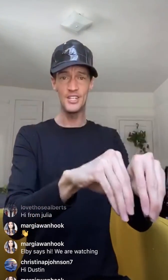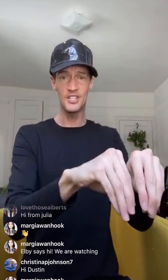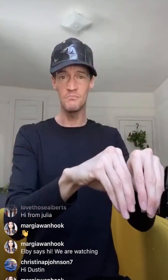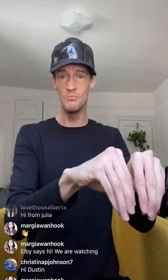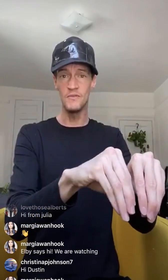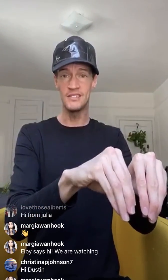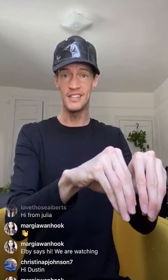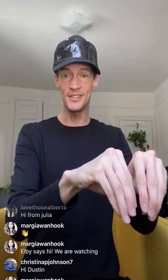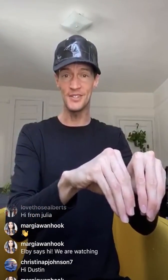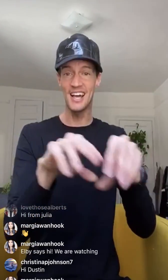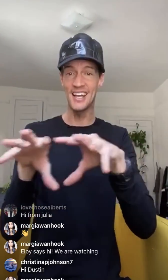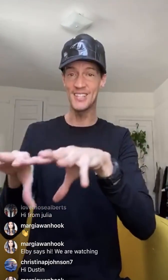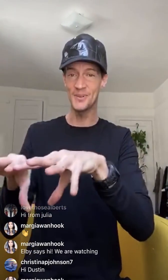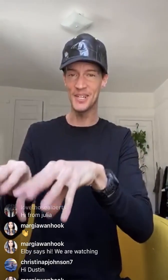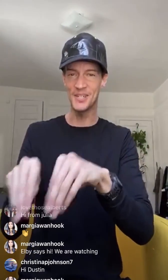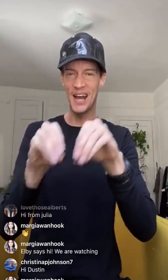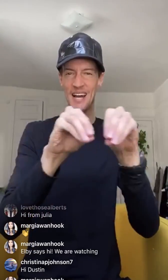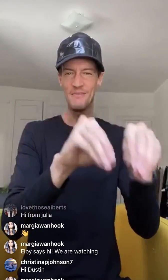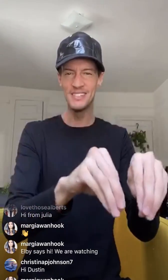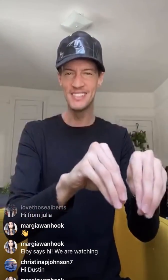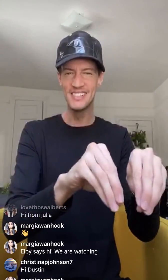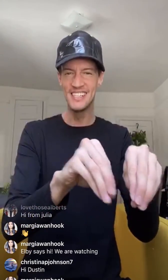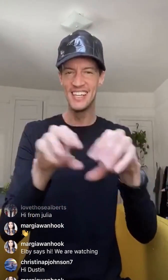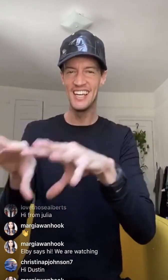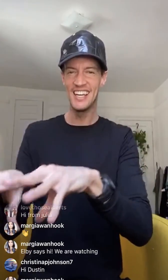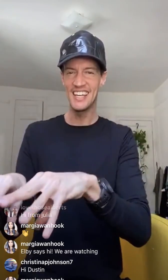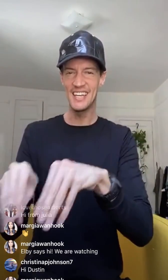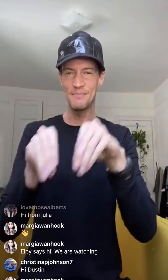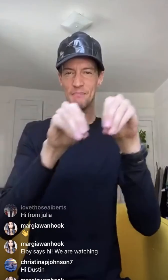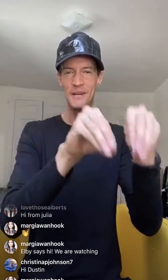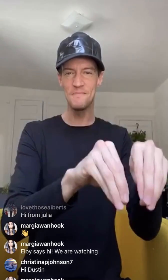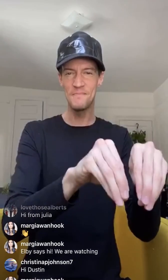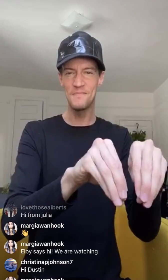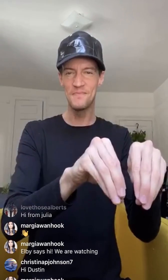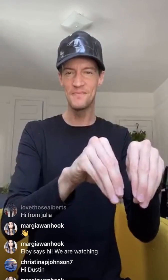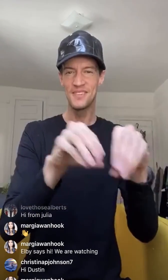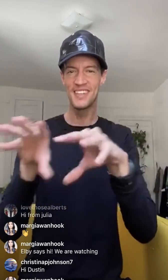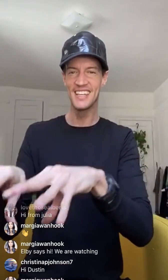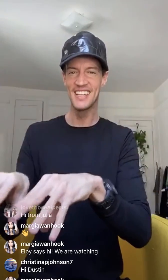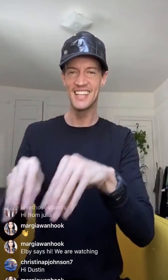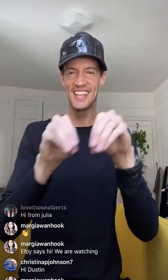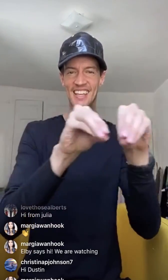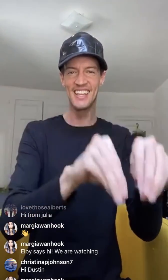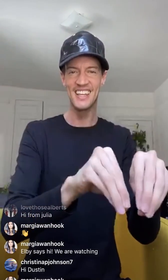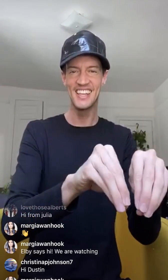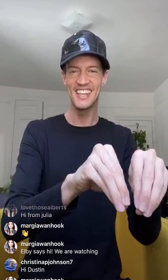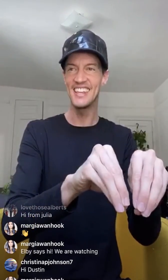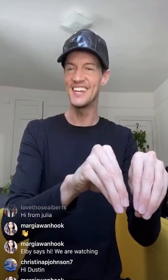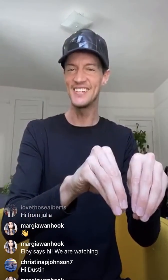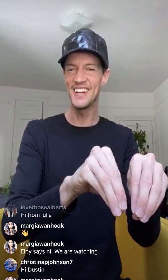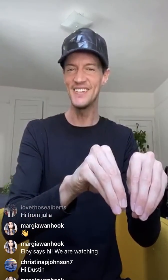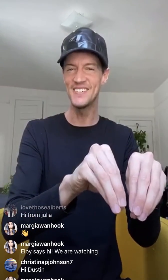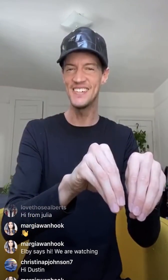done, finished, all done. You can teach little kids when they're done eating, they go, all done. To move